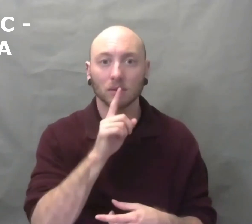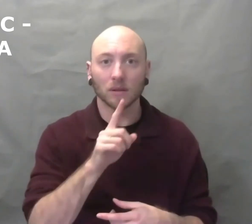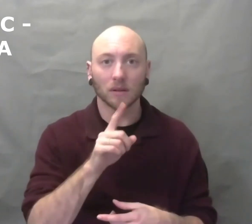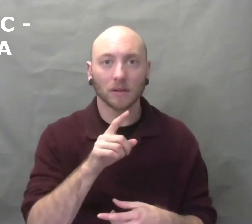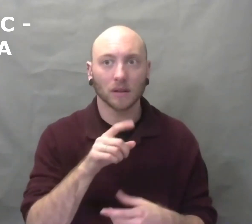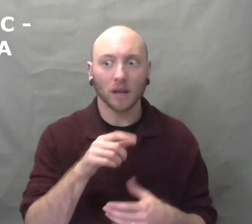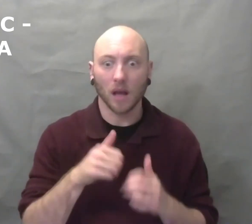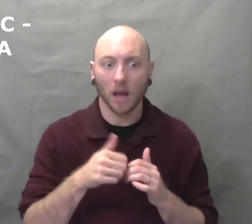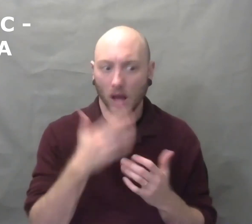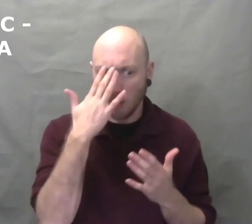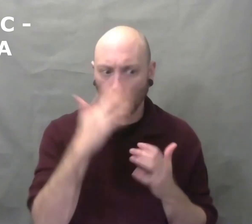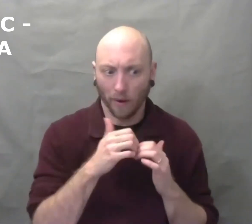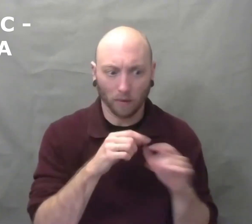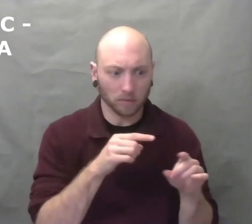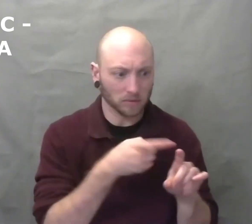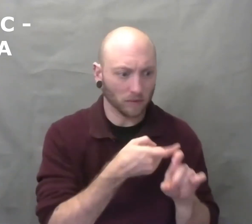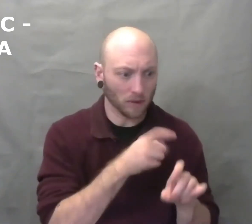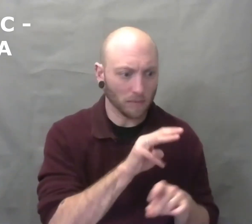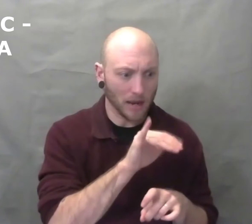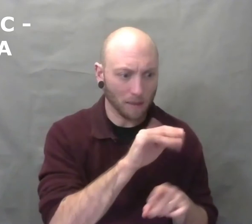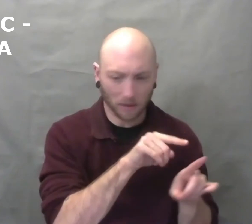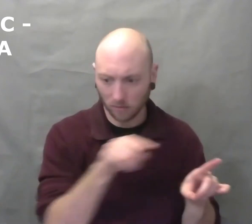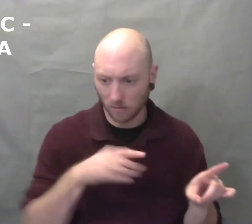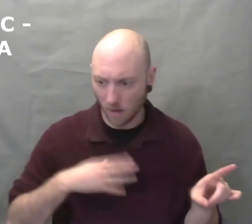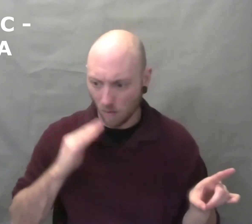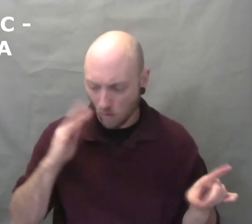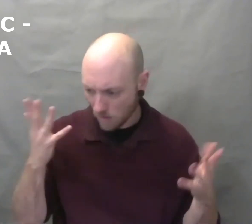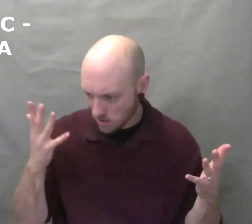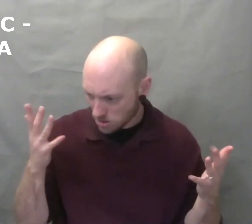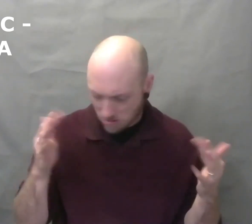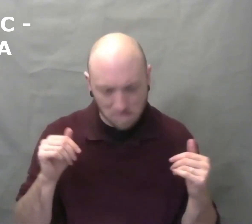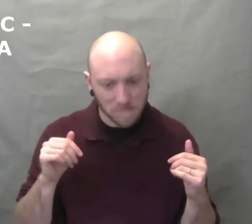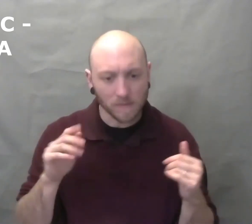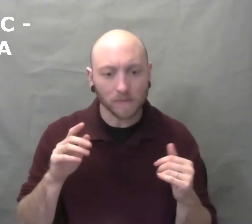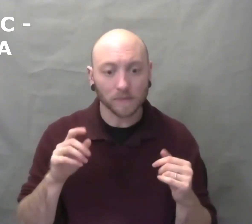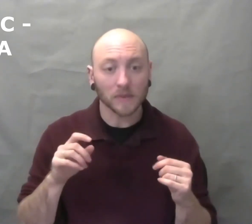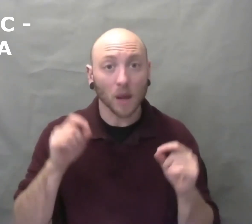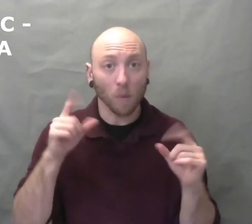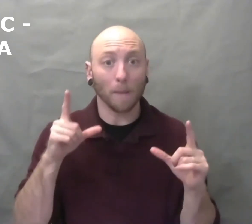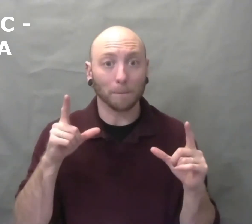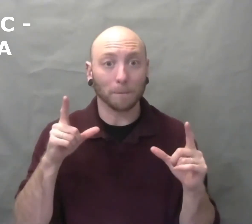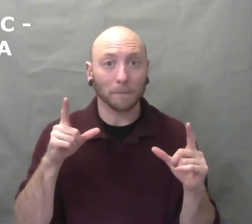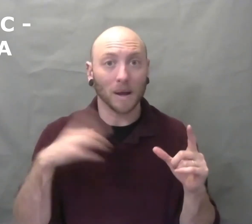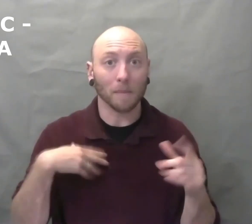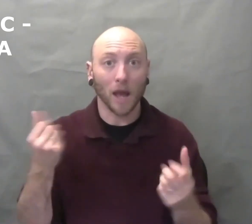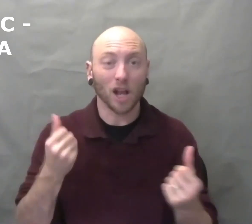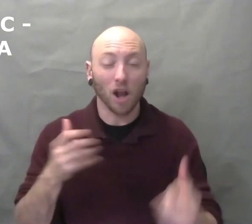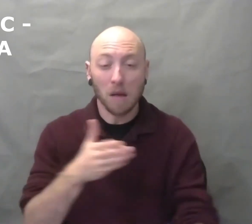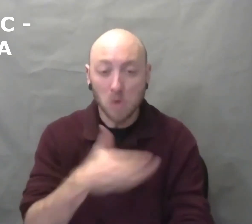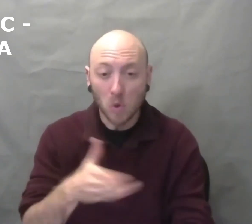house, but I woke up in the front yard, my car on the music blasting, my younger brother screaming at me.